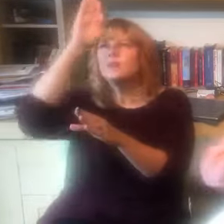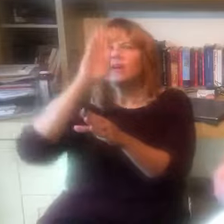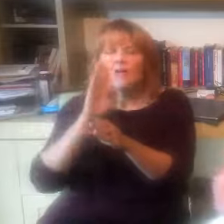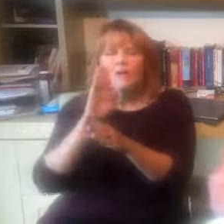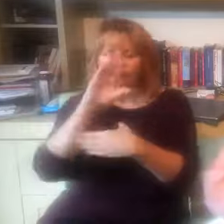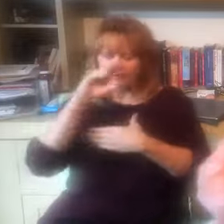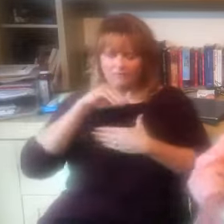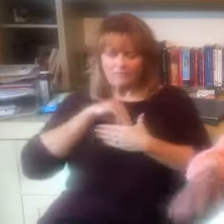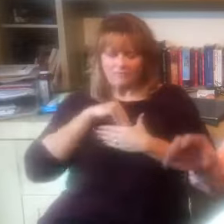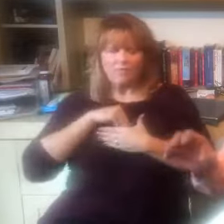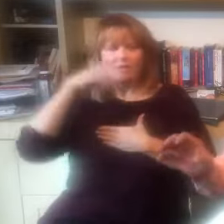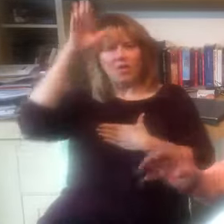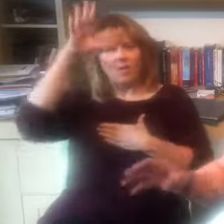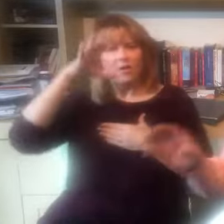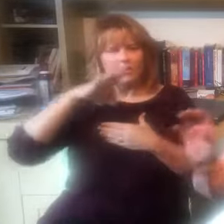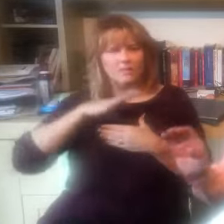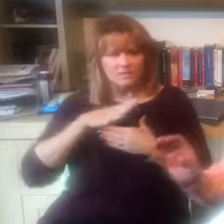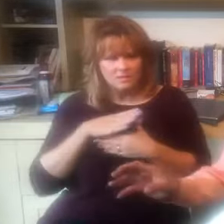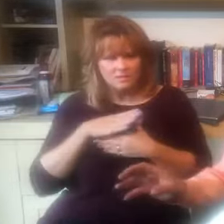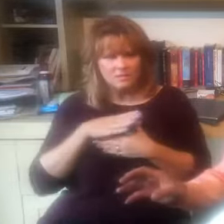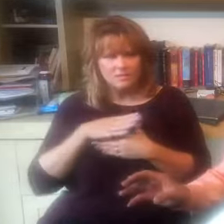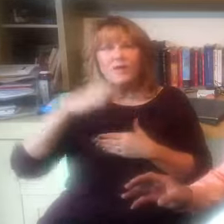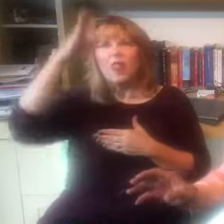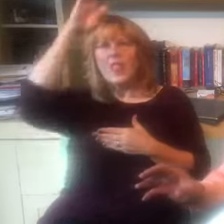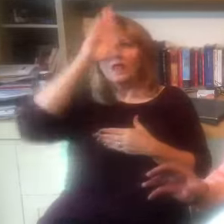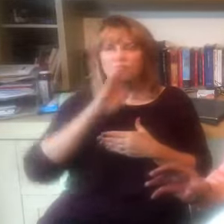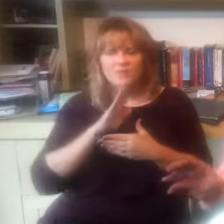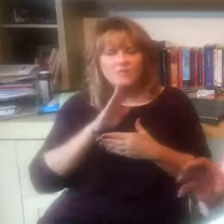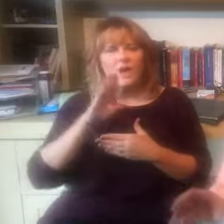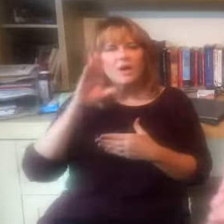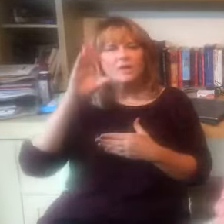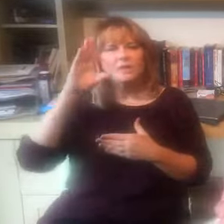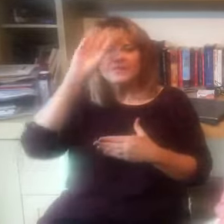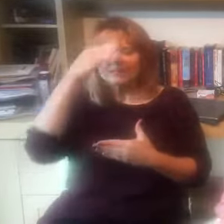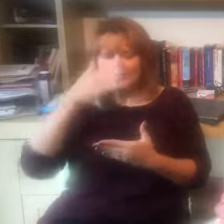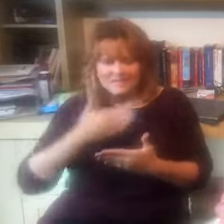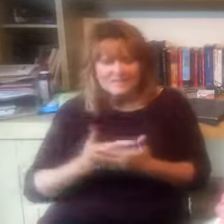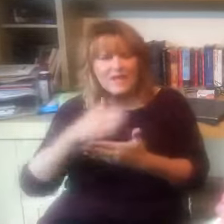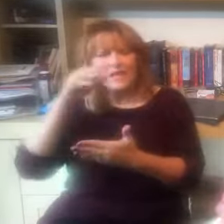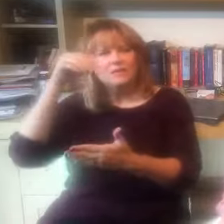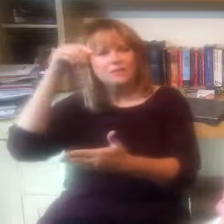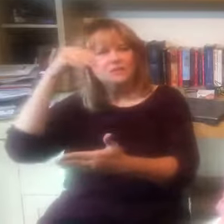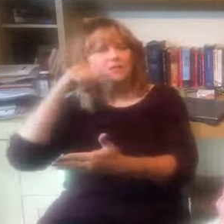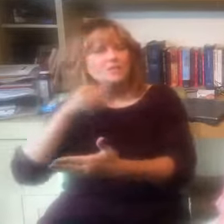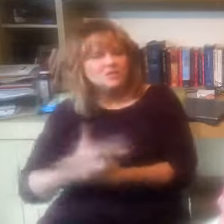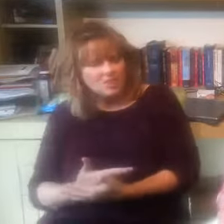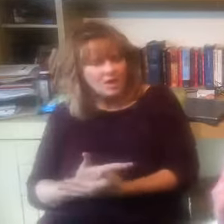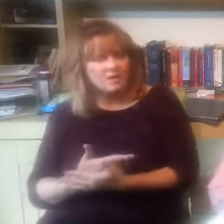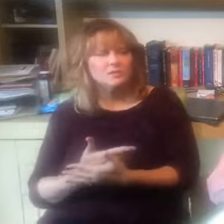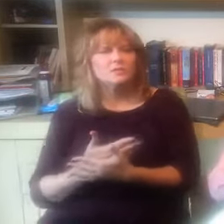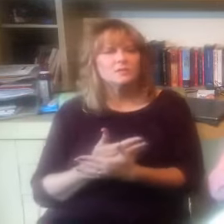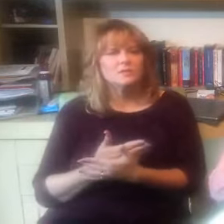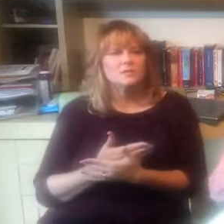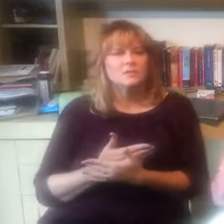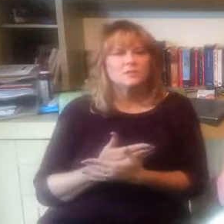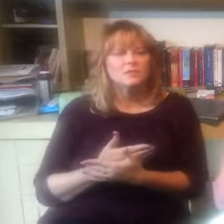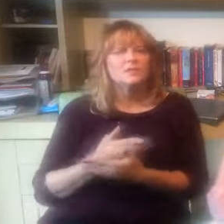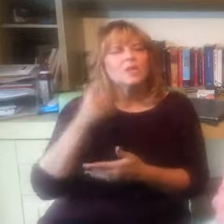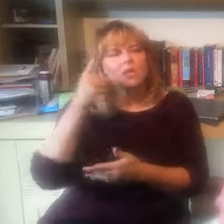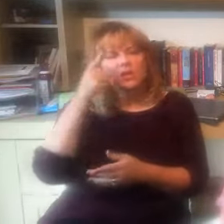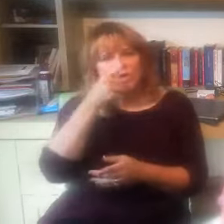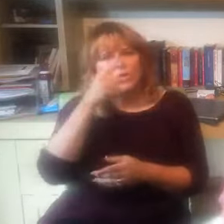the principle of divine sonship was what his teaching was all about. It was all about that